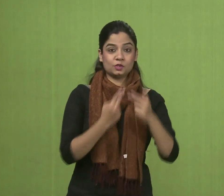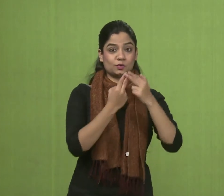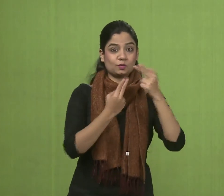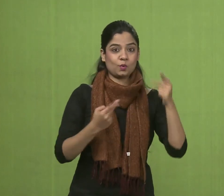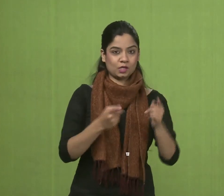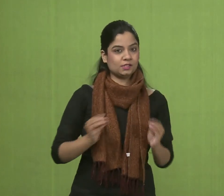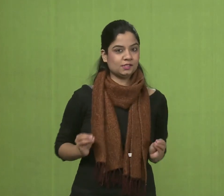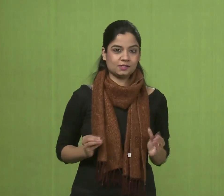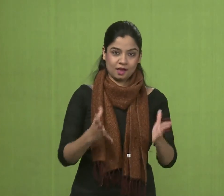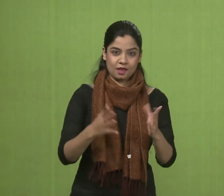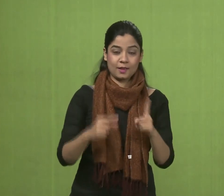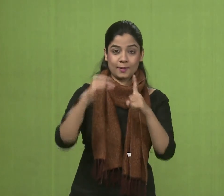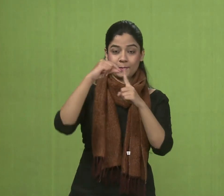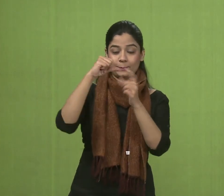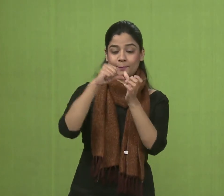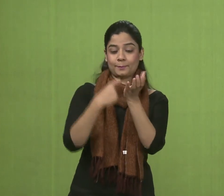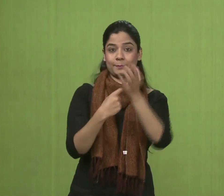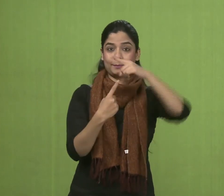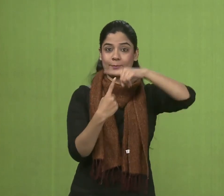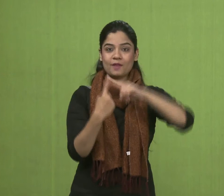Now let's begin part 1